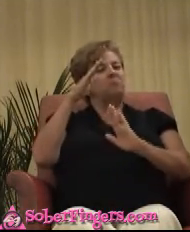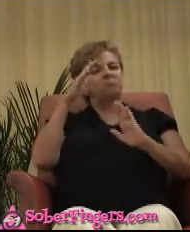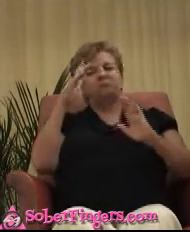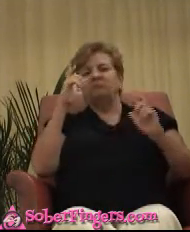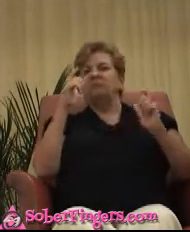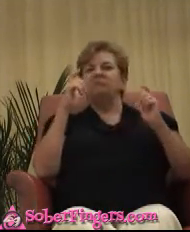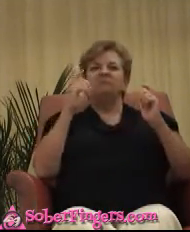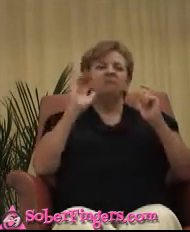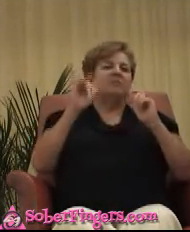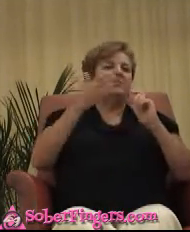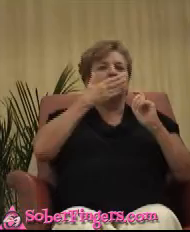that AA affords us.